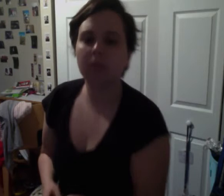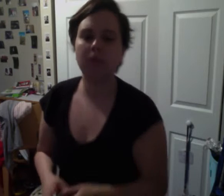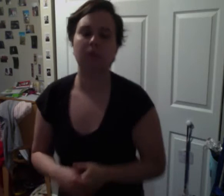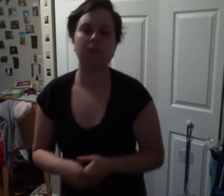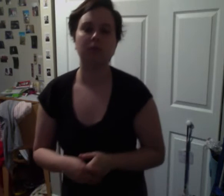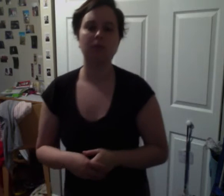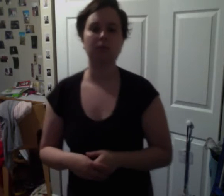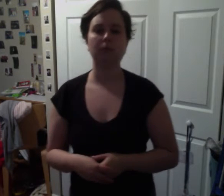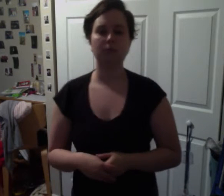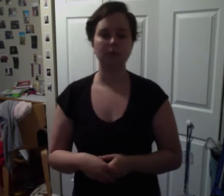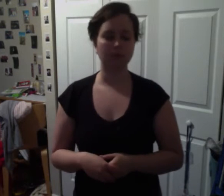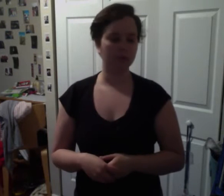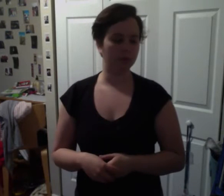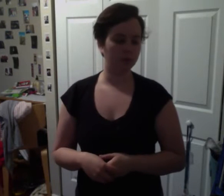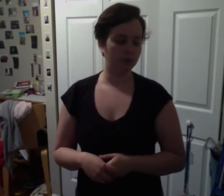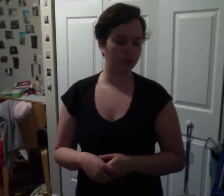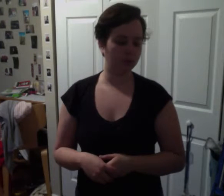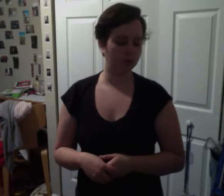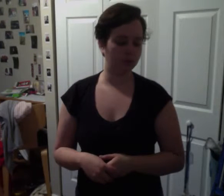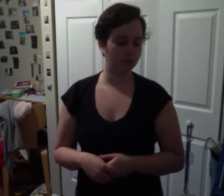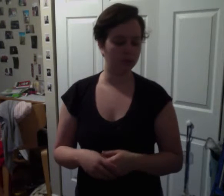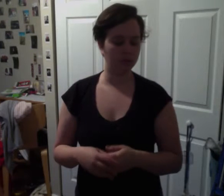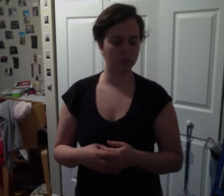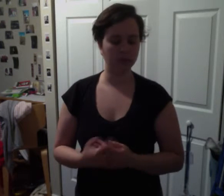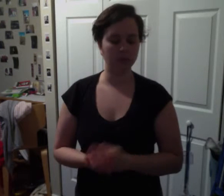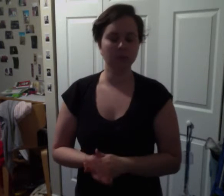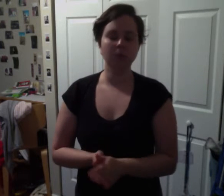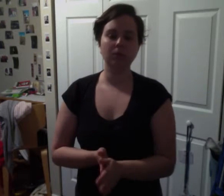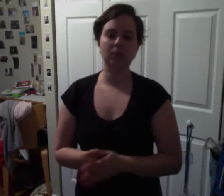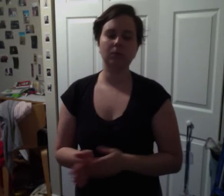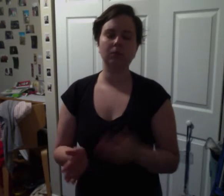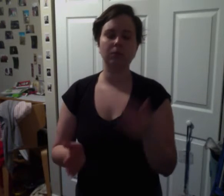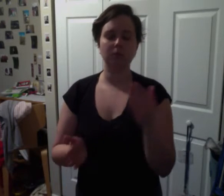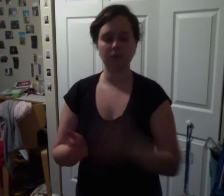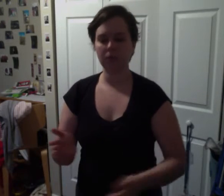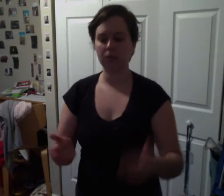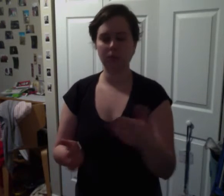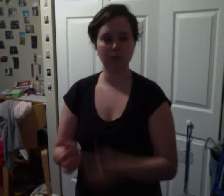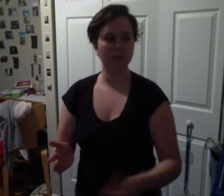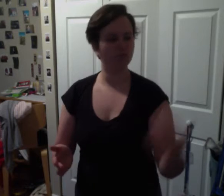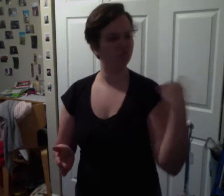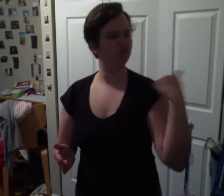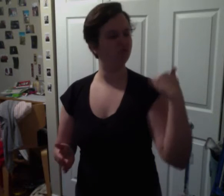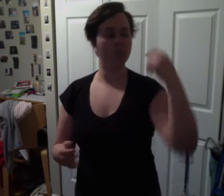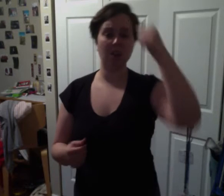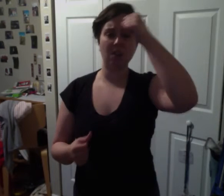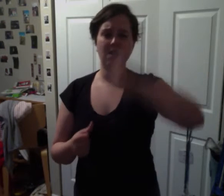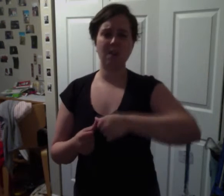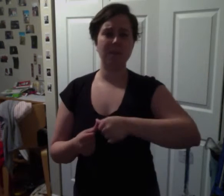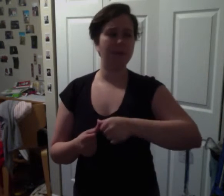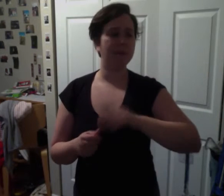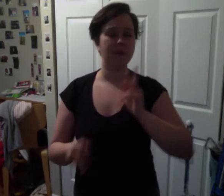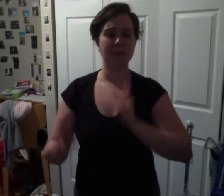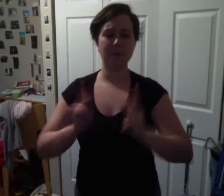And I've been reminded countless times of the courage and goodness of people and how the arc of history truly does